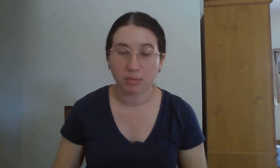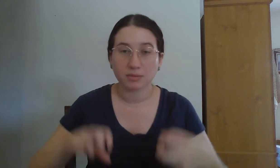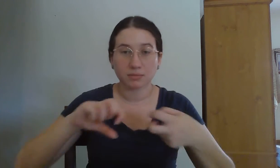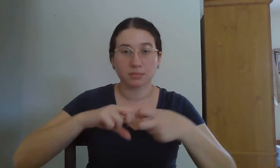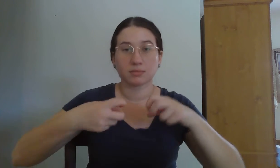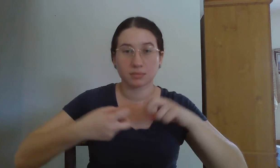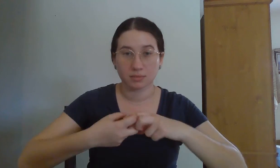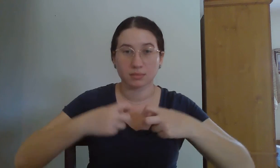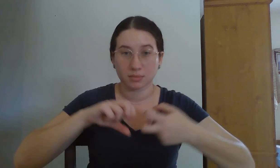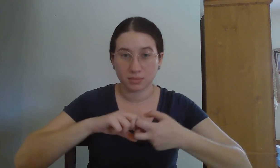Problem,